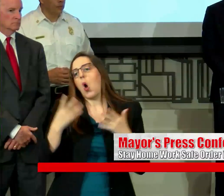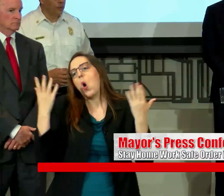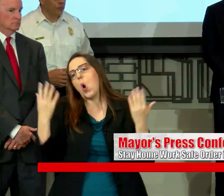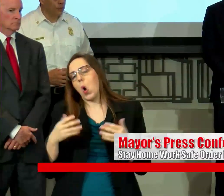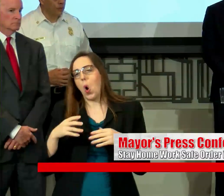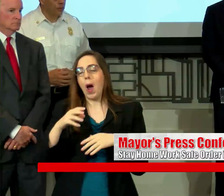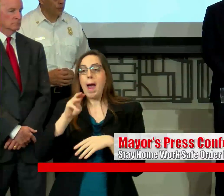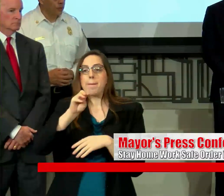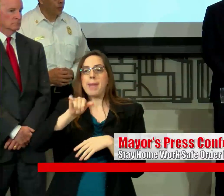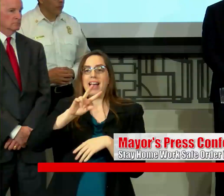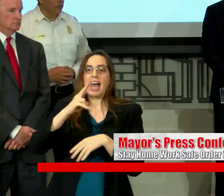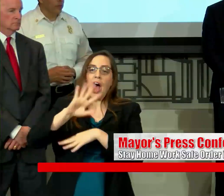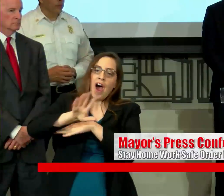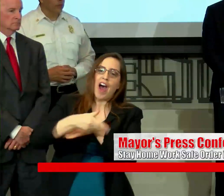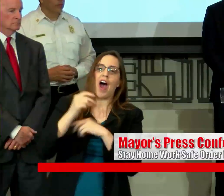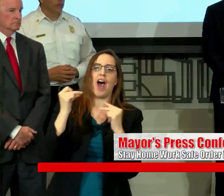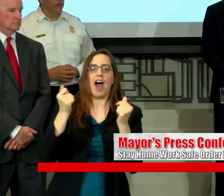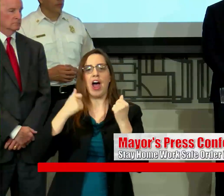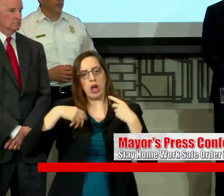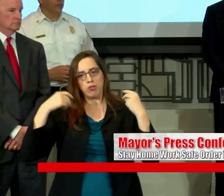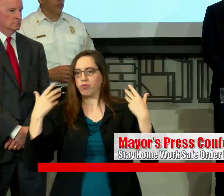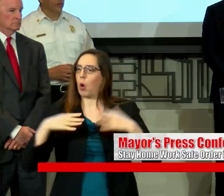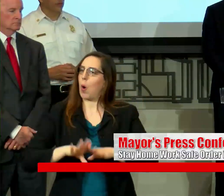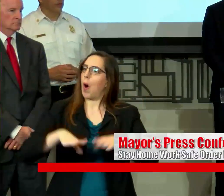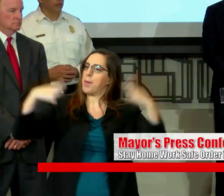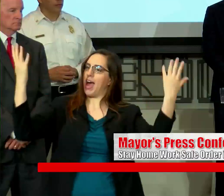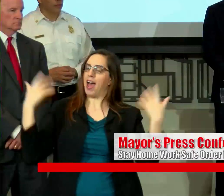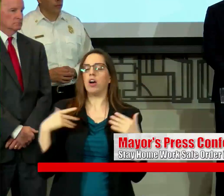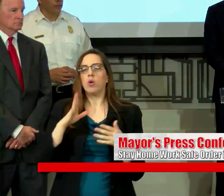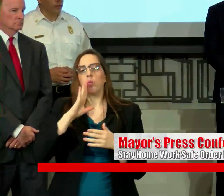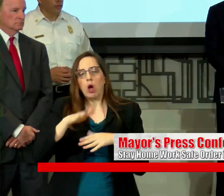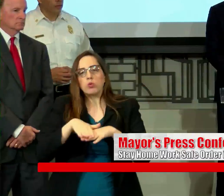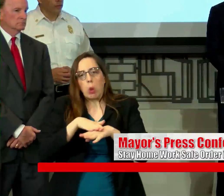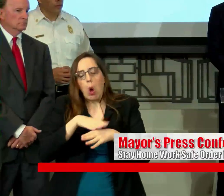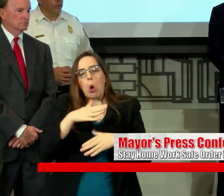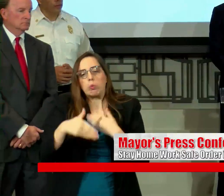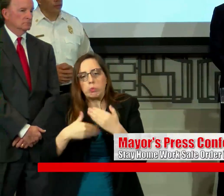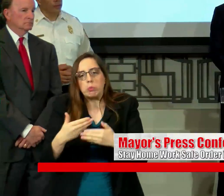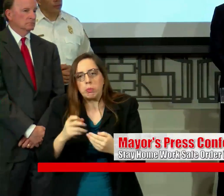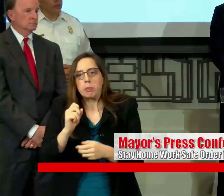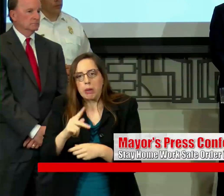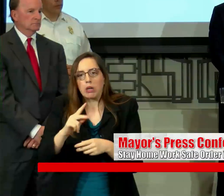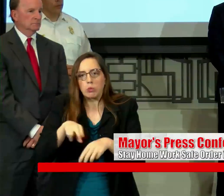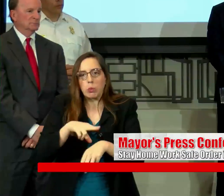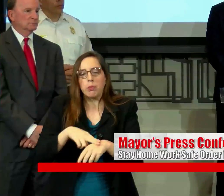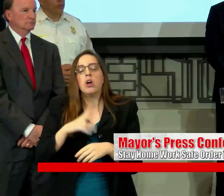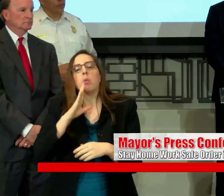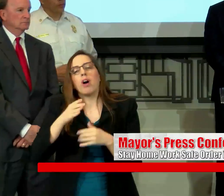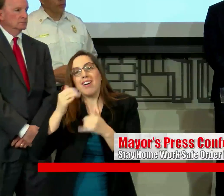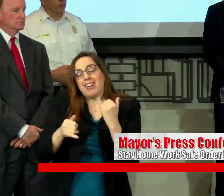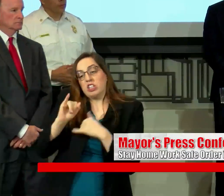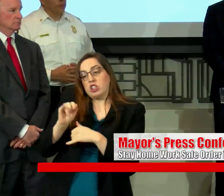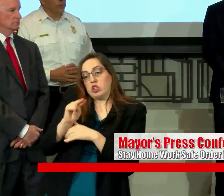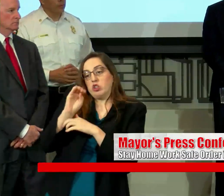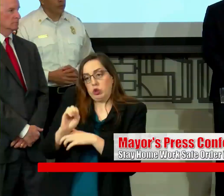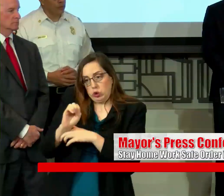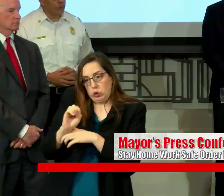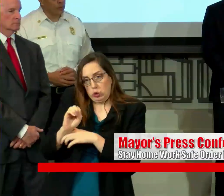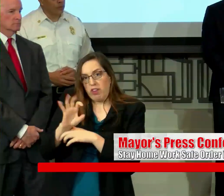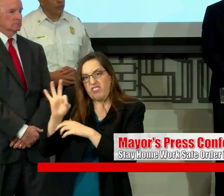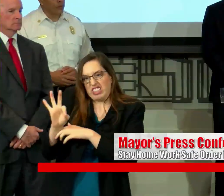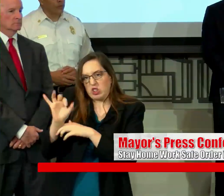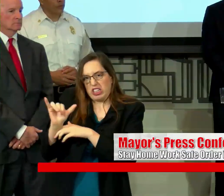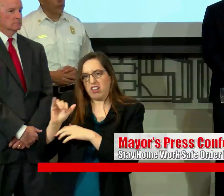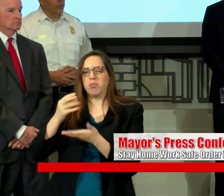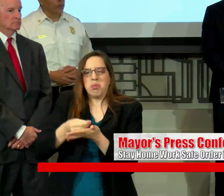up overnight, so to speak, so it'll be a phase in, but our fiscal year ends the end of June. We start another fiscal year for